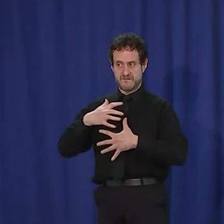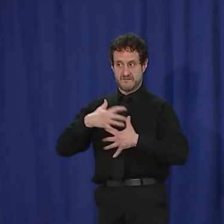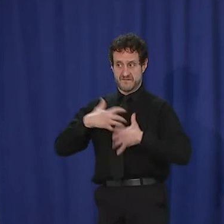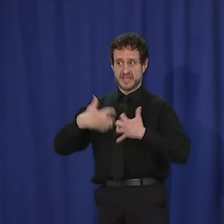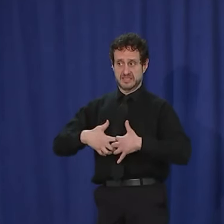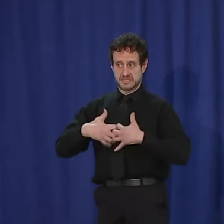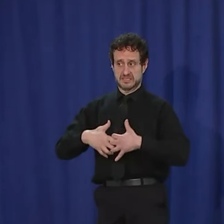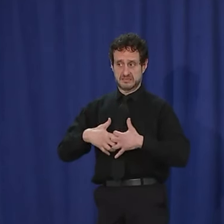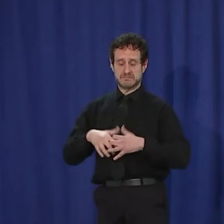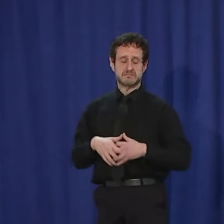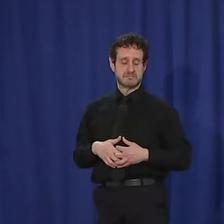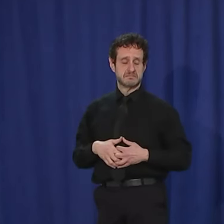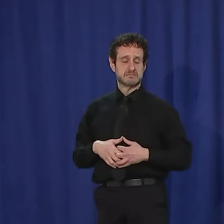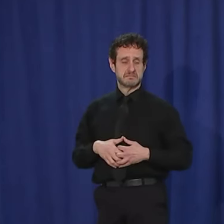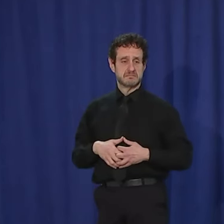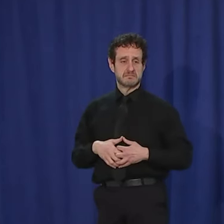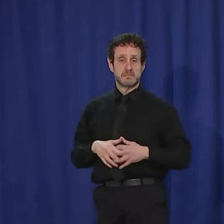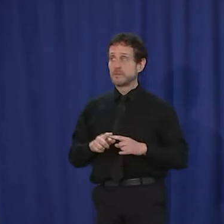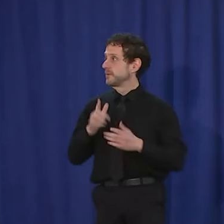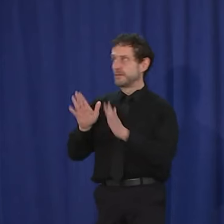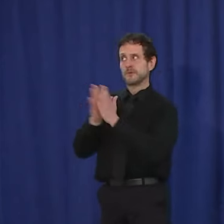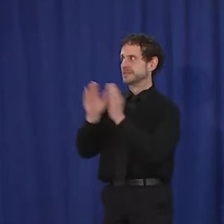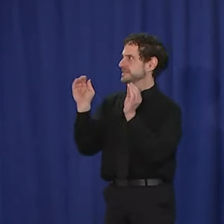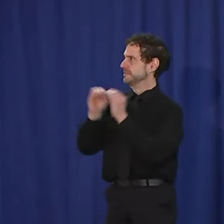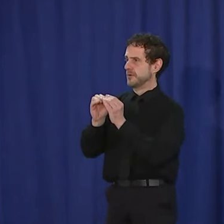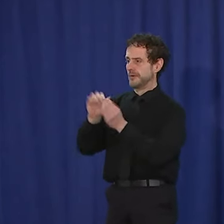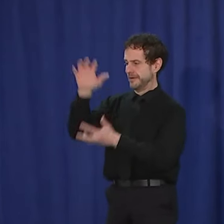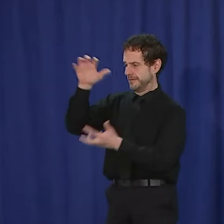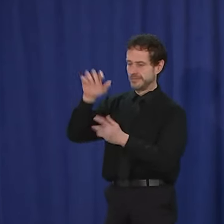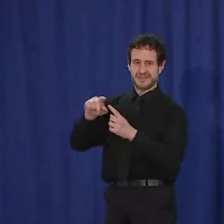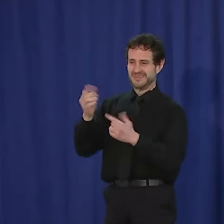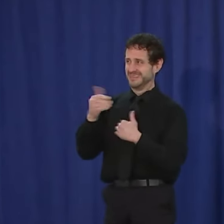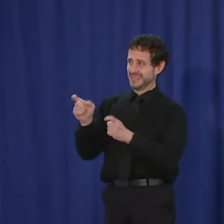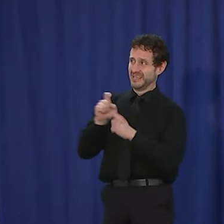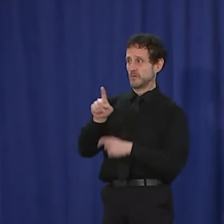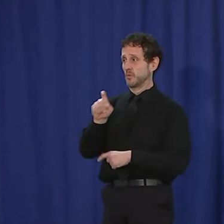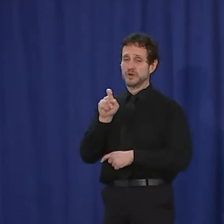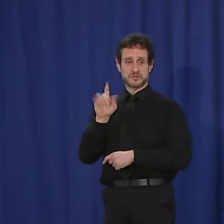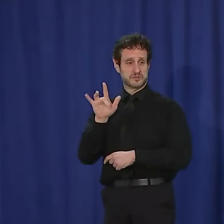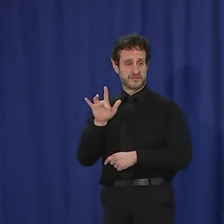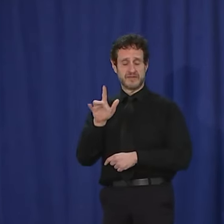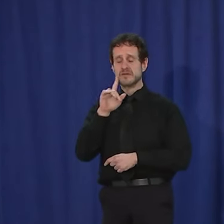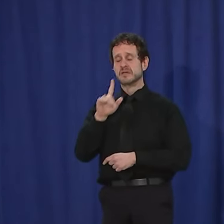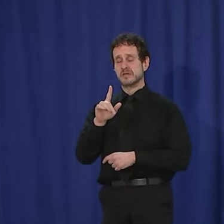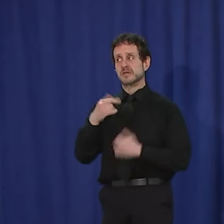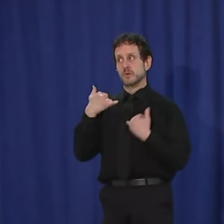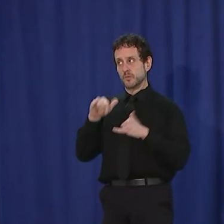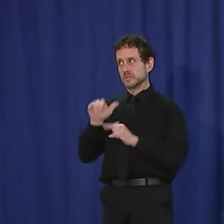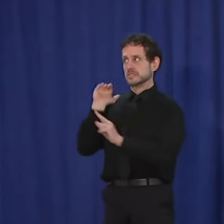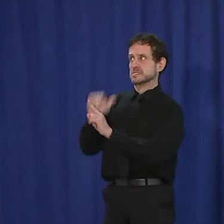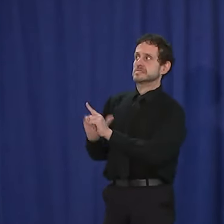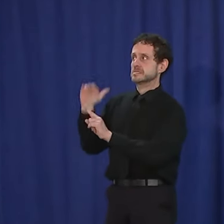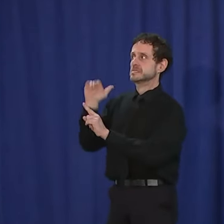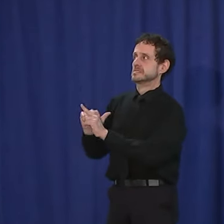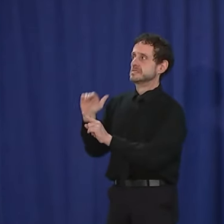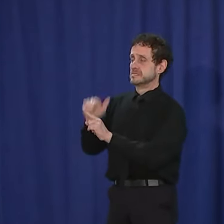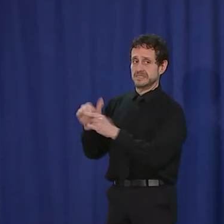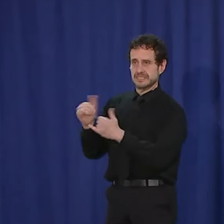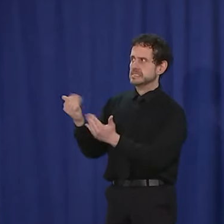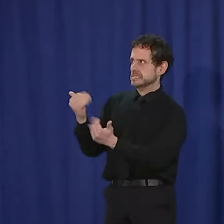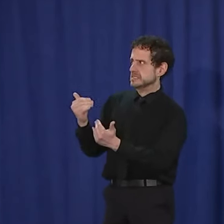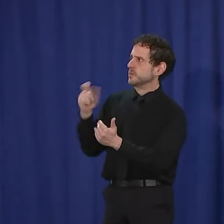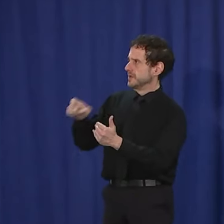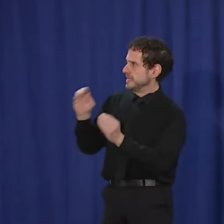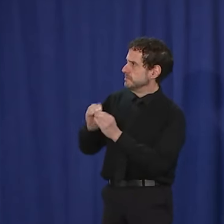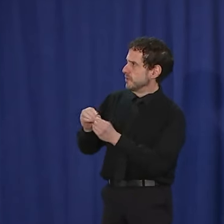that's a fraction of what we had requested. So we will keep being very persistent in